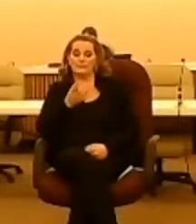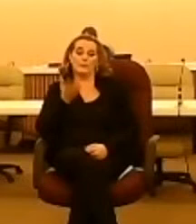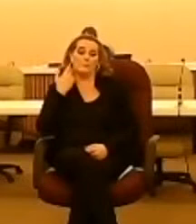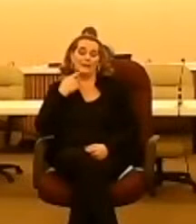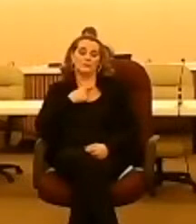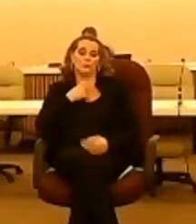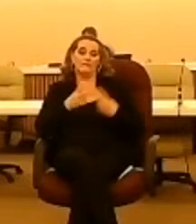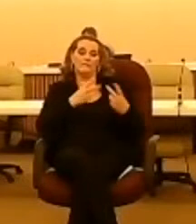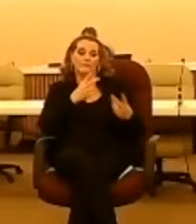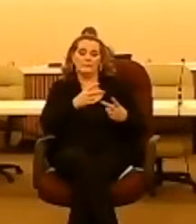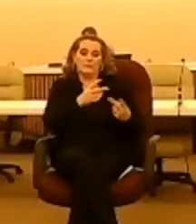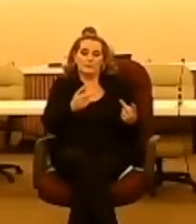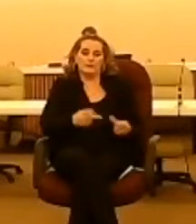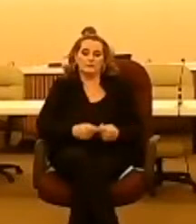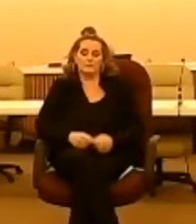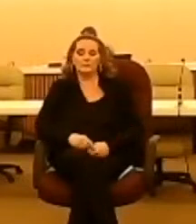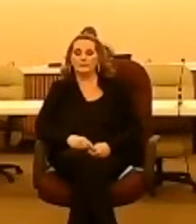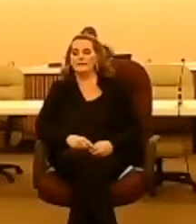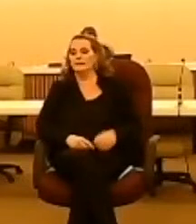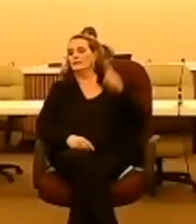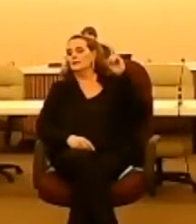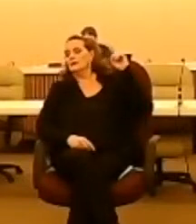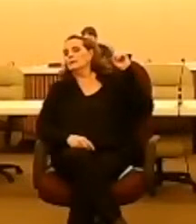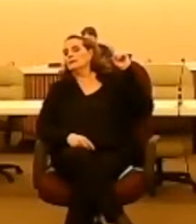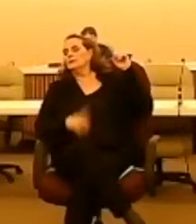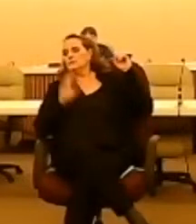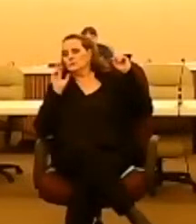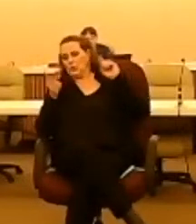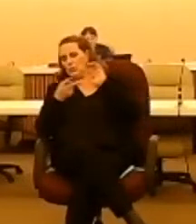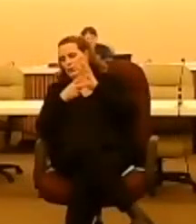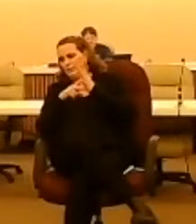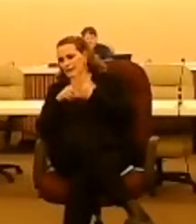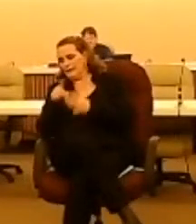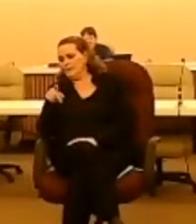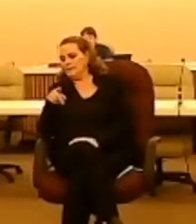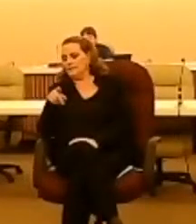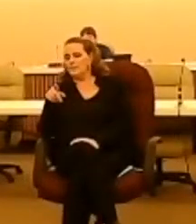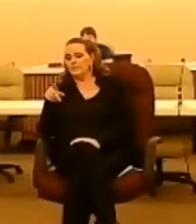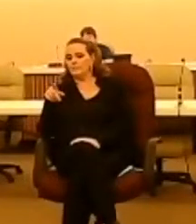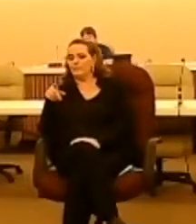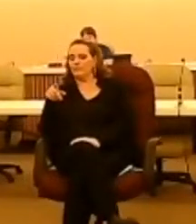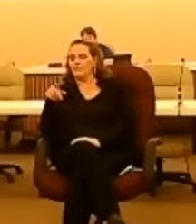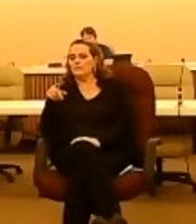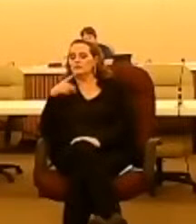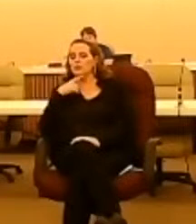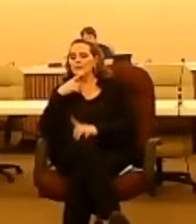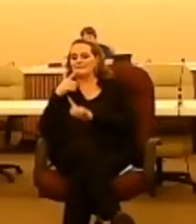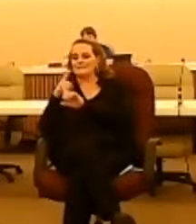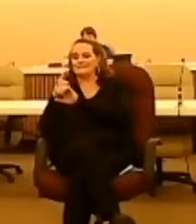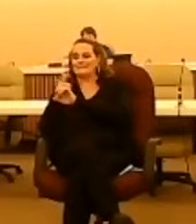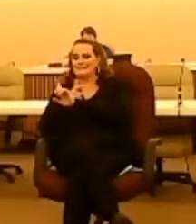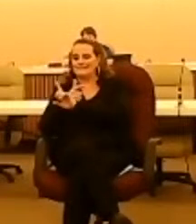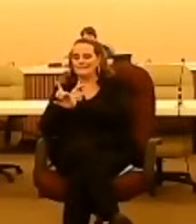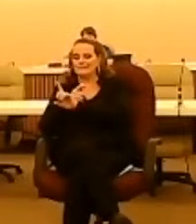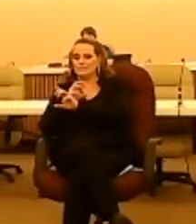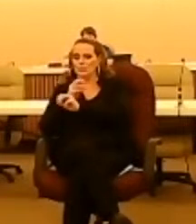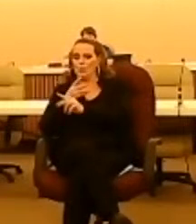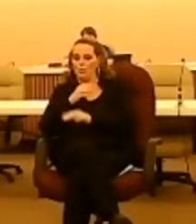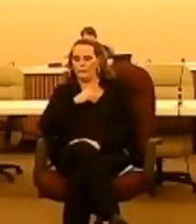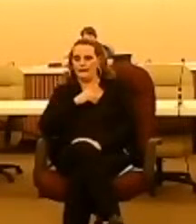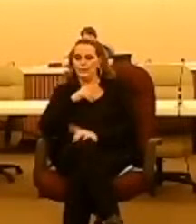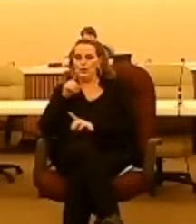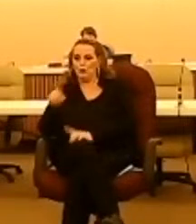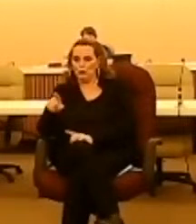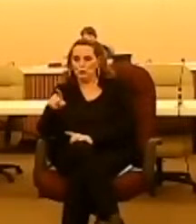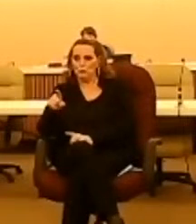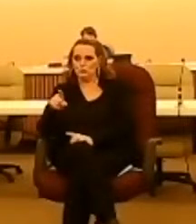And that's all about. So effectively, it's, for lack of a better way to put it, lease to own, right? White Arrow owns it now, you're going to operate